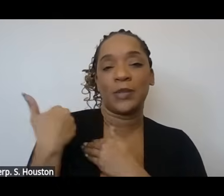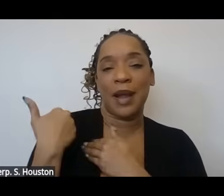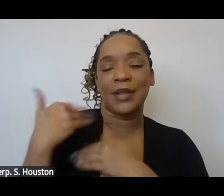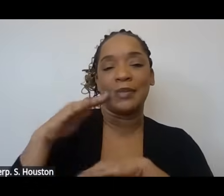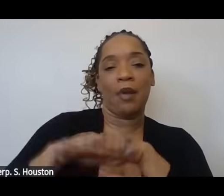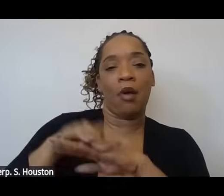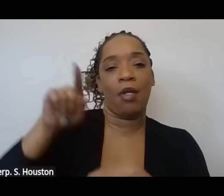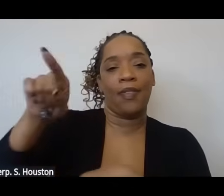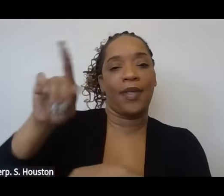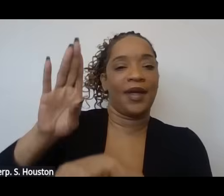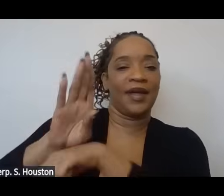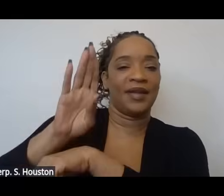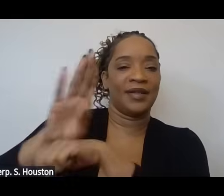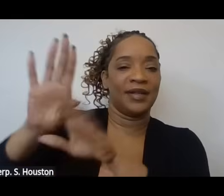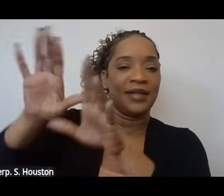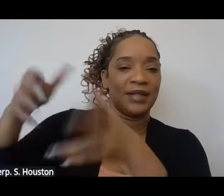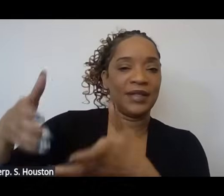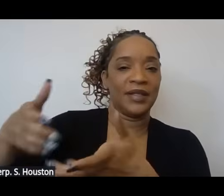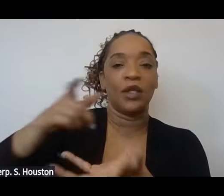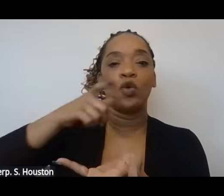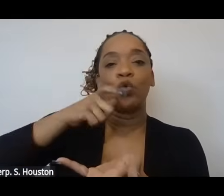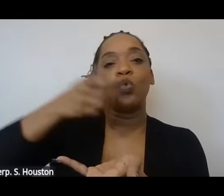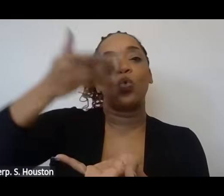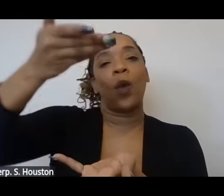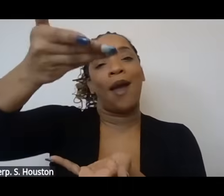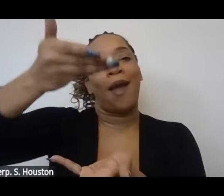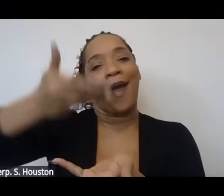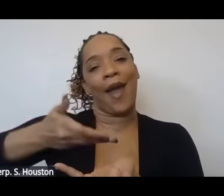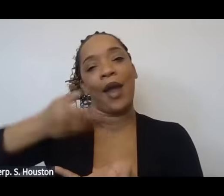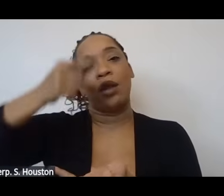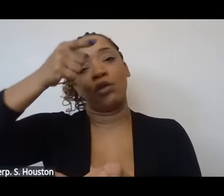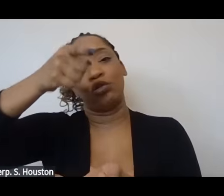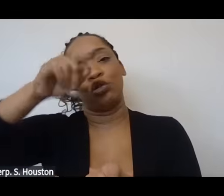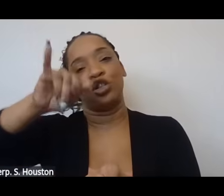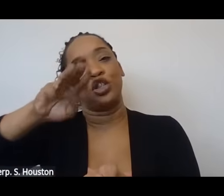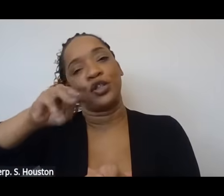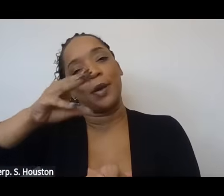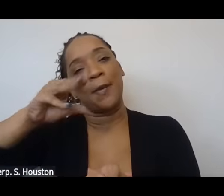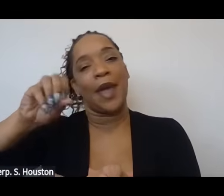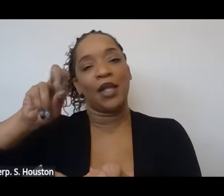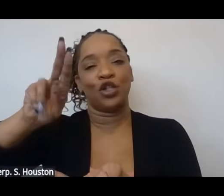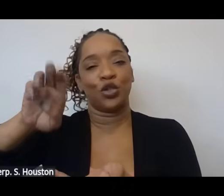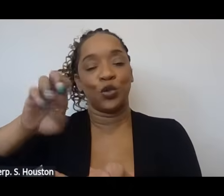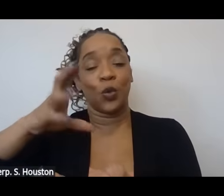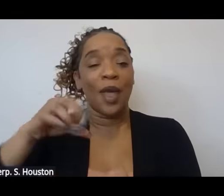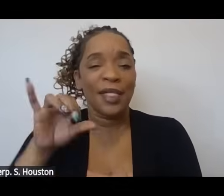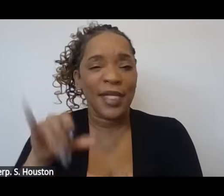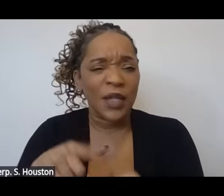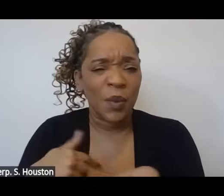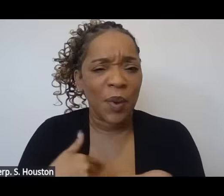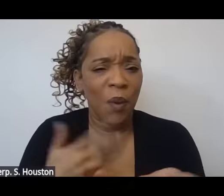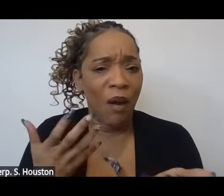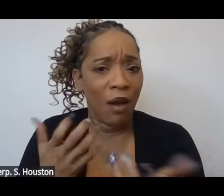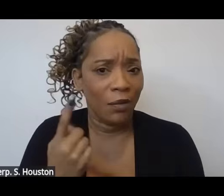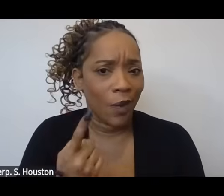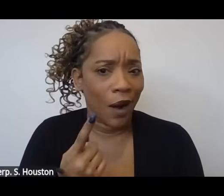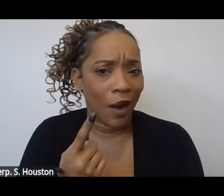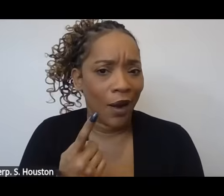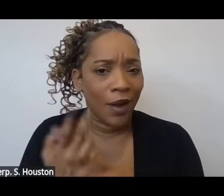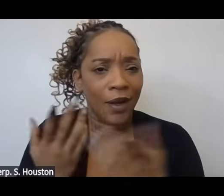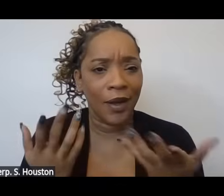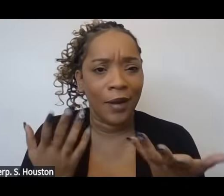entity who hires Jim and Sue. And that's what we want, right?